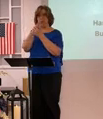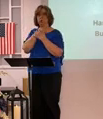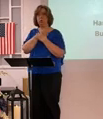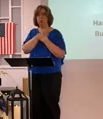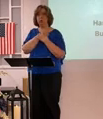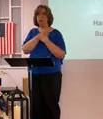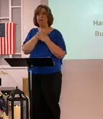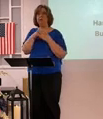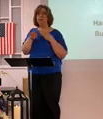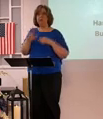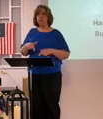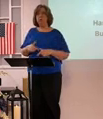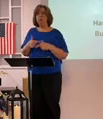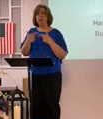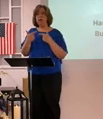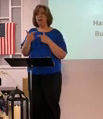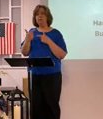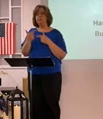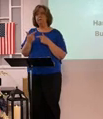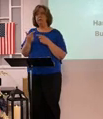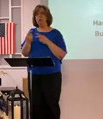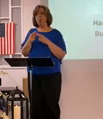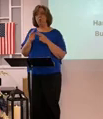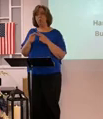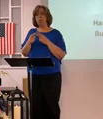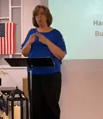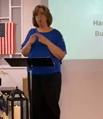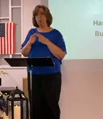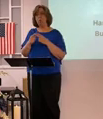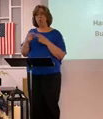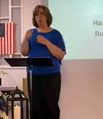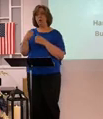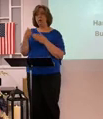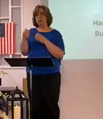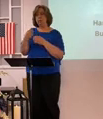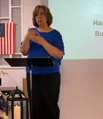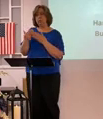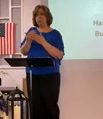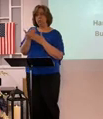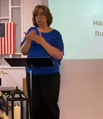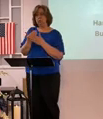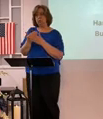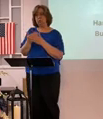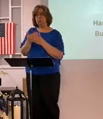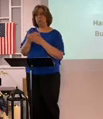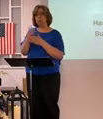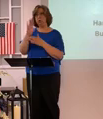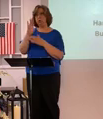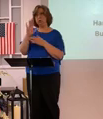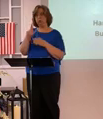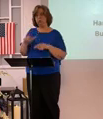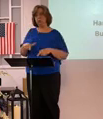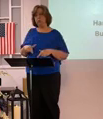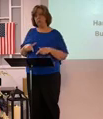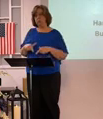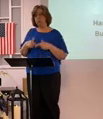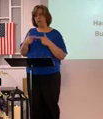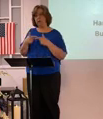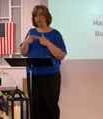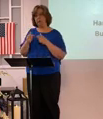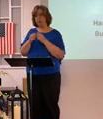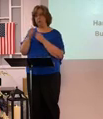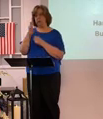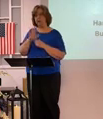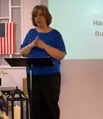in your life, or share that, or you just want to rededicate or renew your own walk in the Lord, we'll be here to do that with